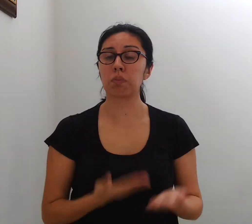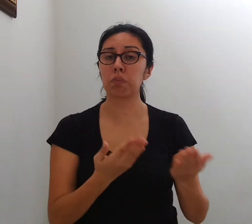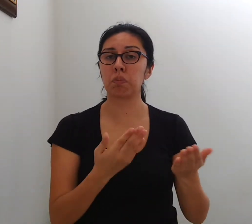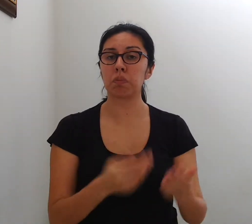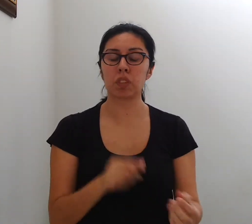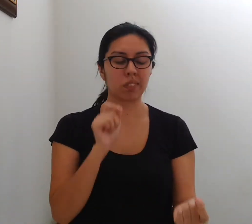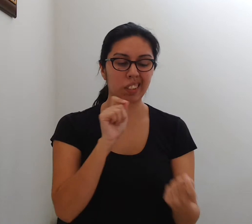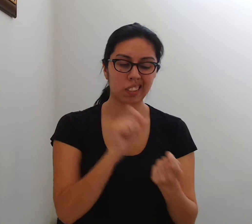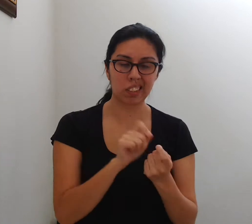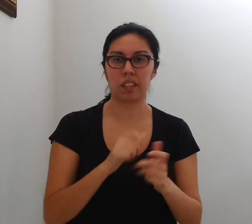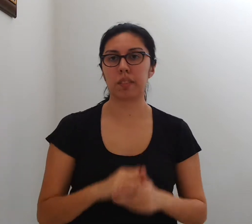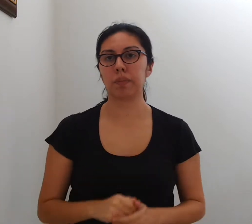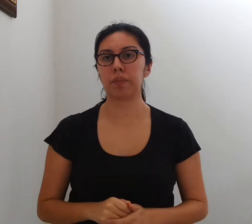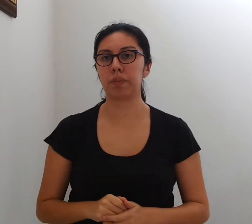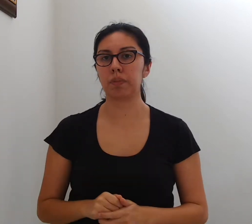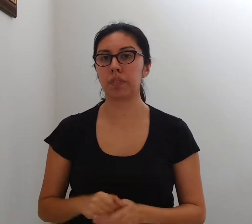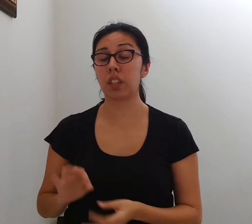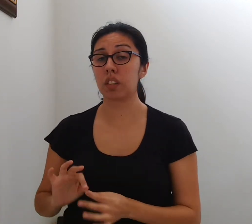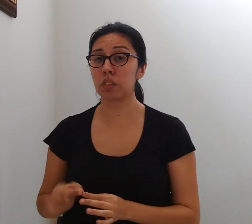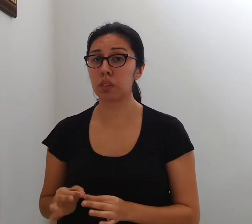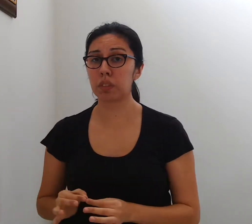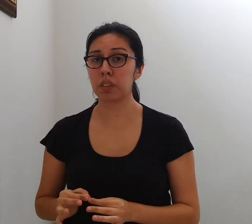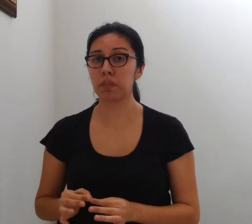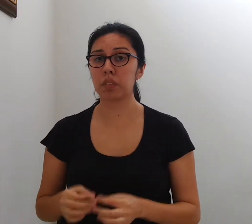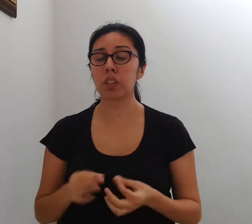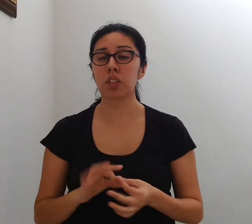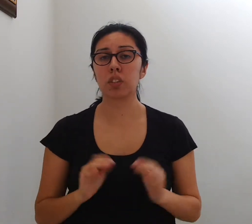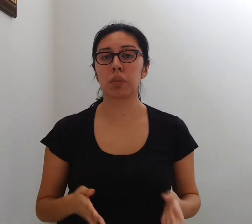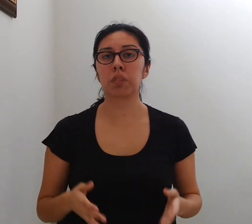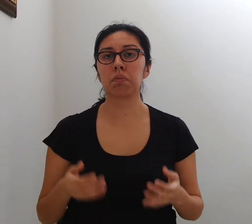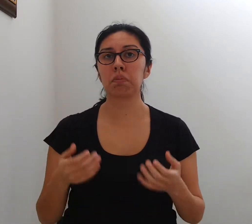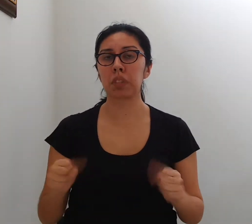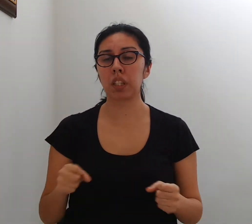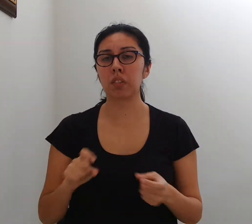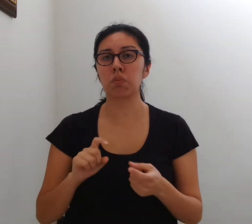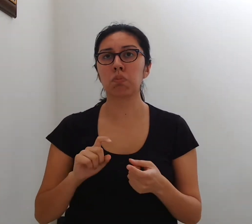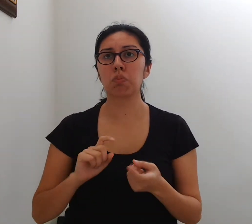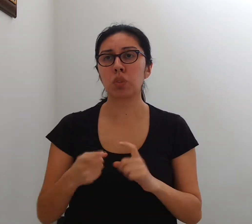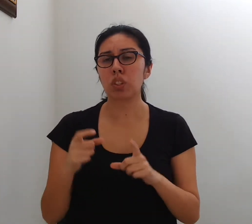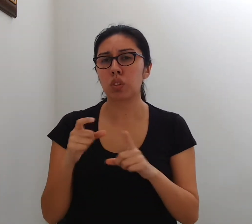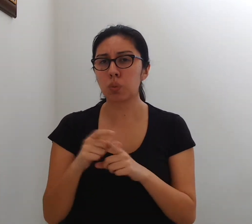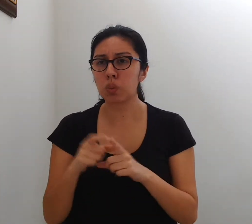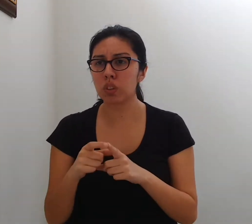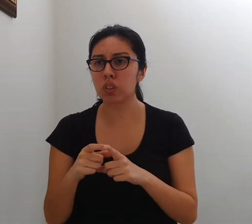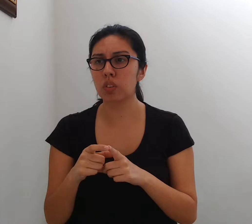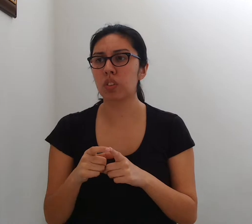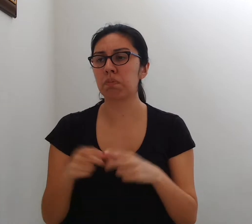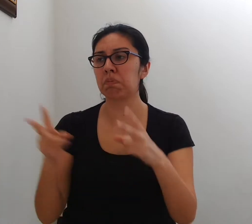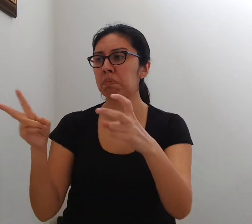In interpreting, the interpreter may depart from the exact words of the speaker to